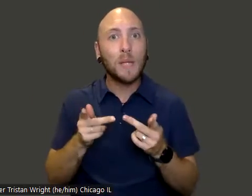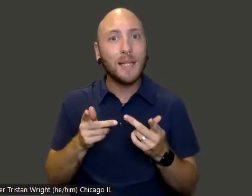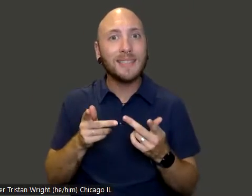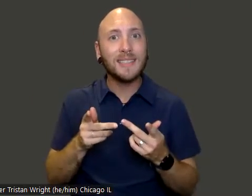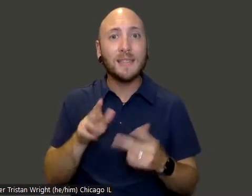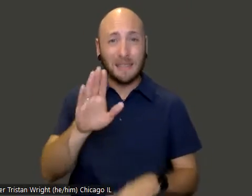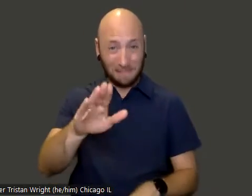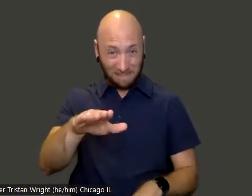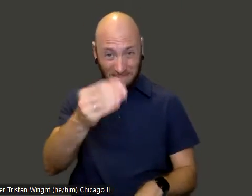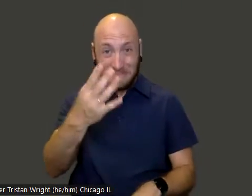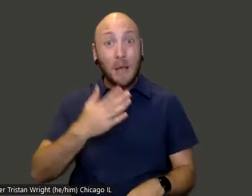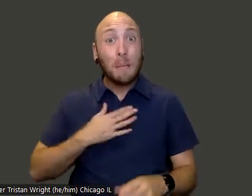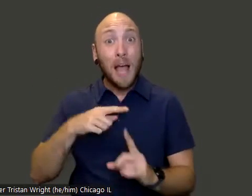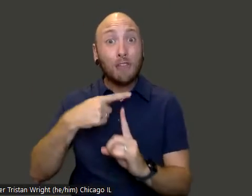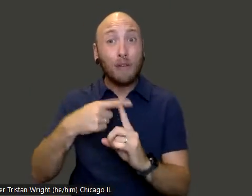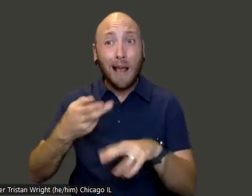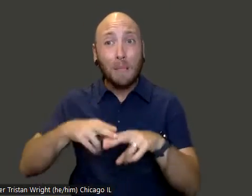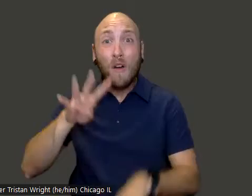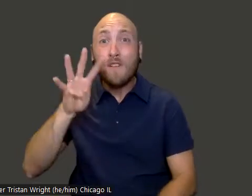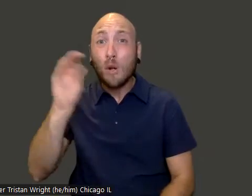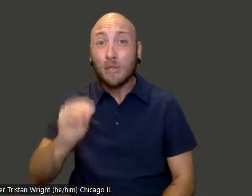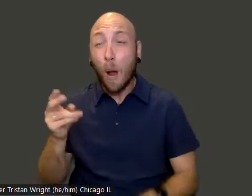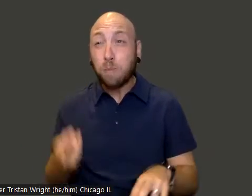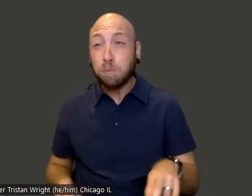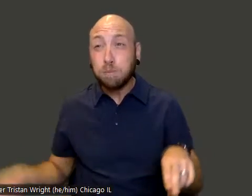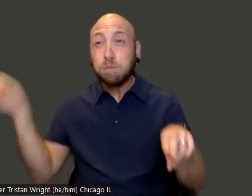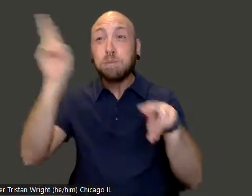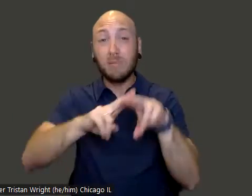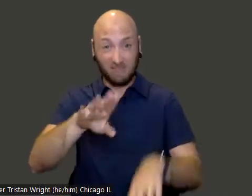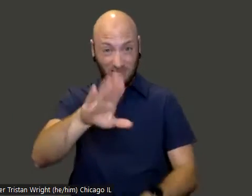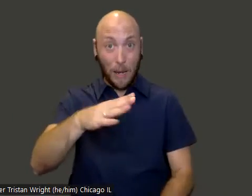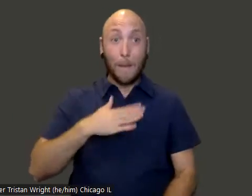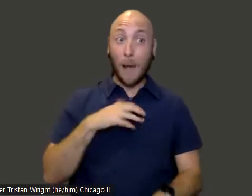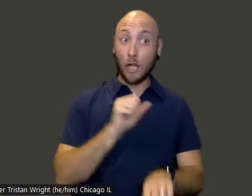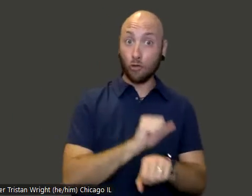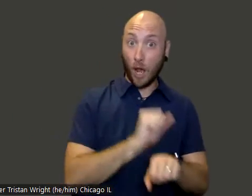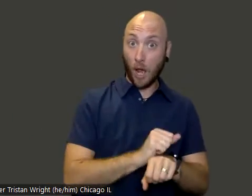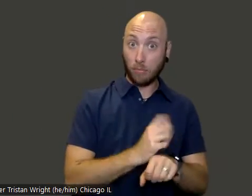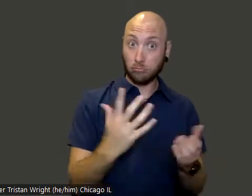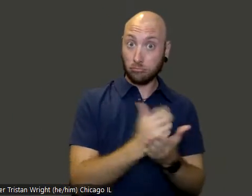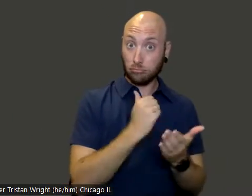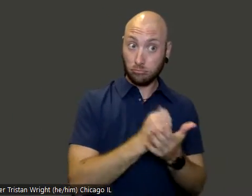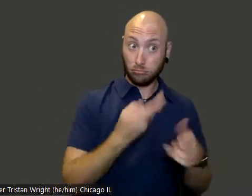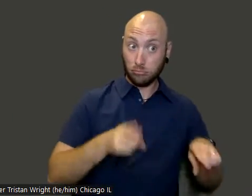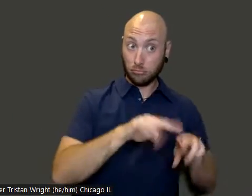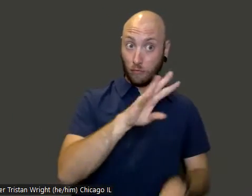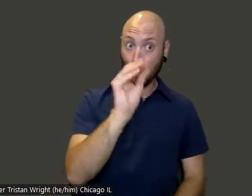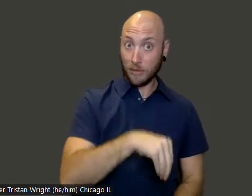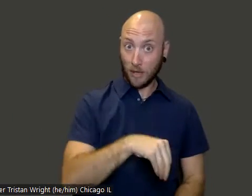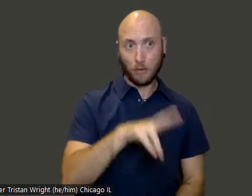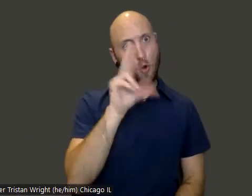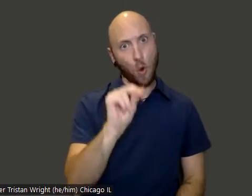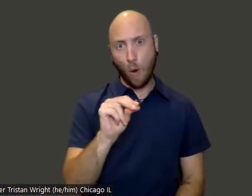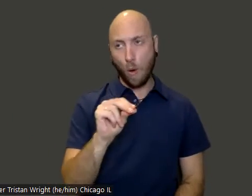rent went up 40%. Like, I don't know about you guys, but I didn't get a 40% raise last year. This is ridiculous. But again, I want to be free of